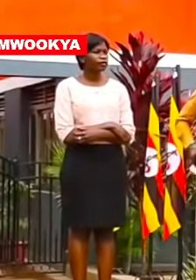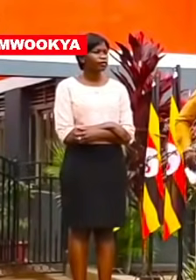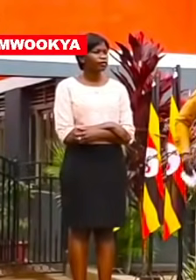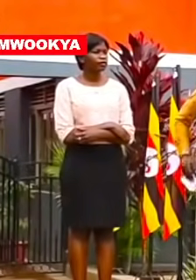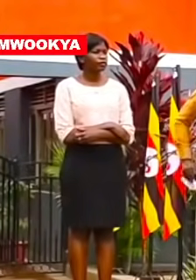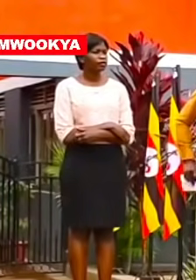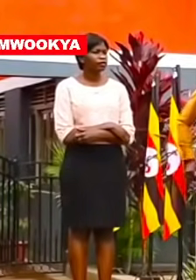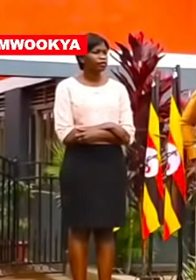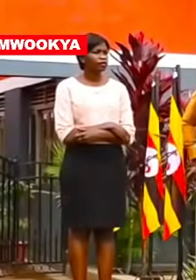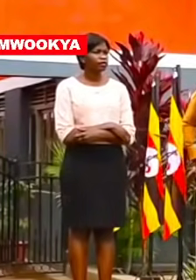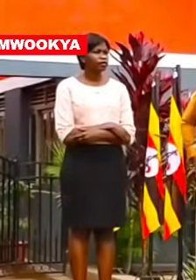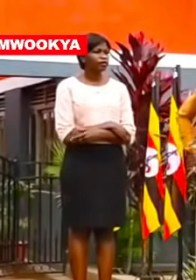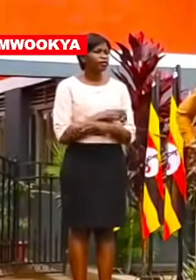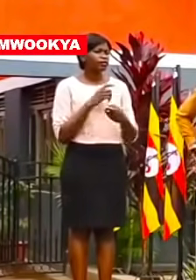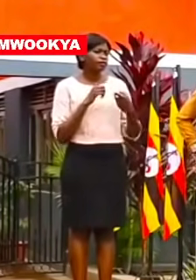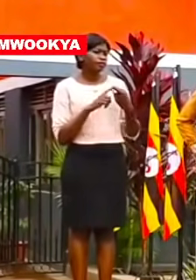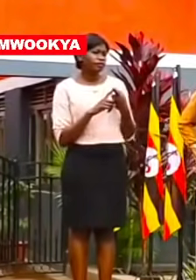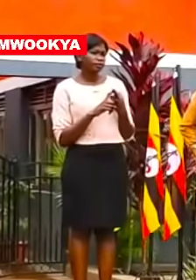So, number one,